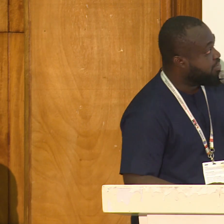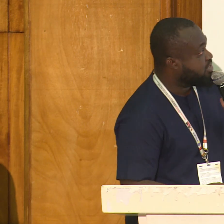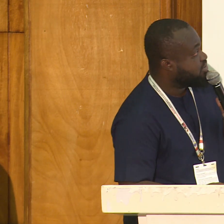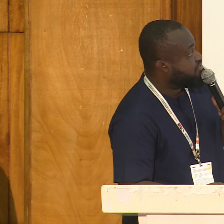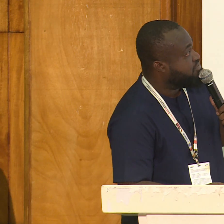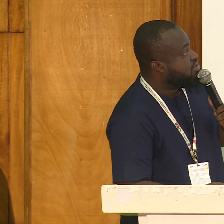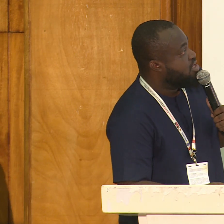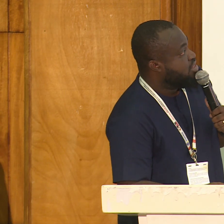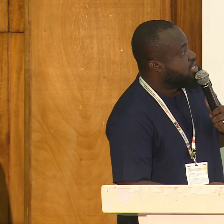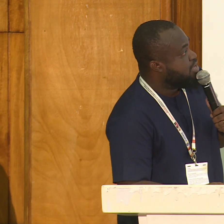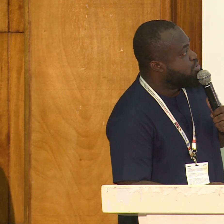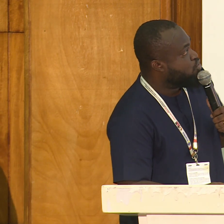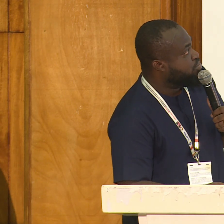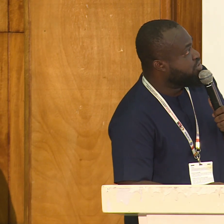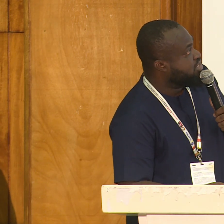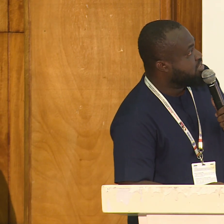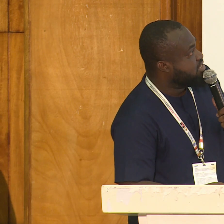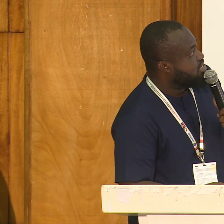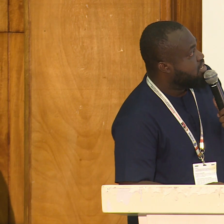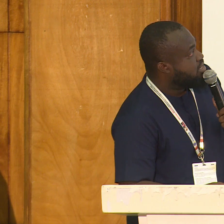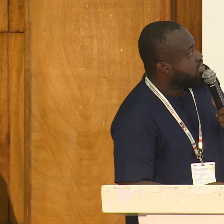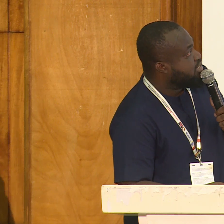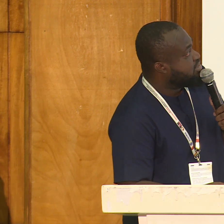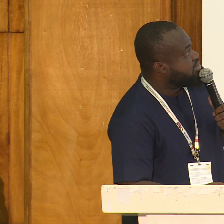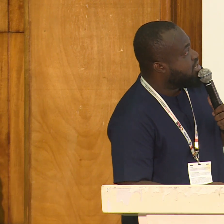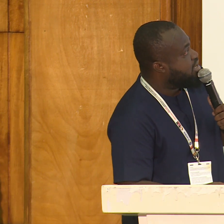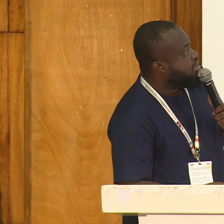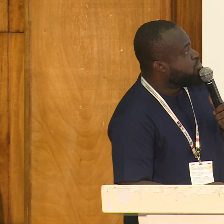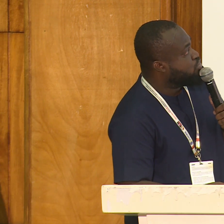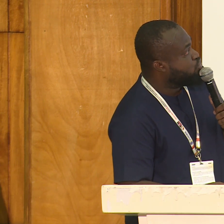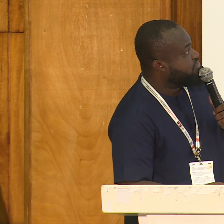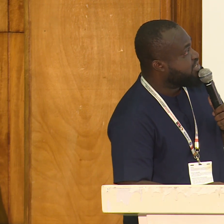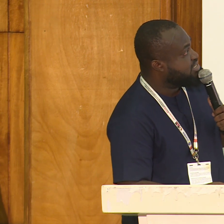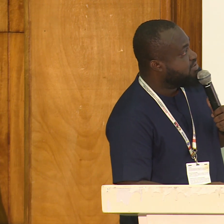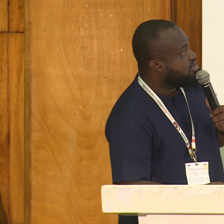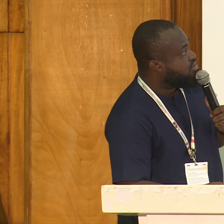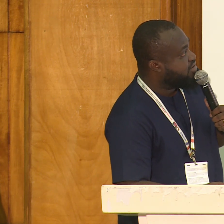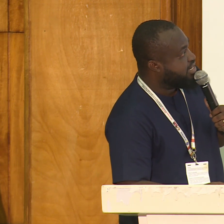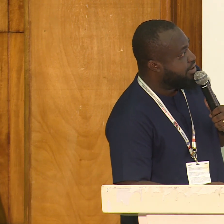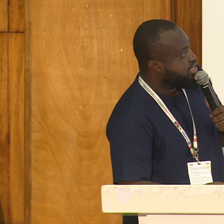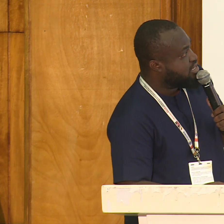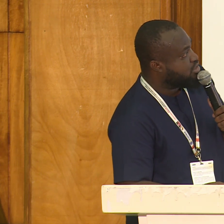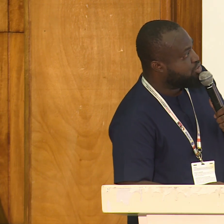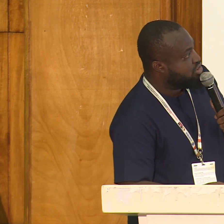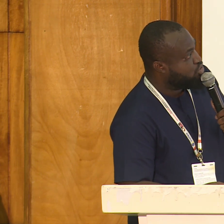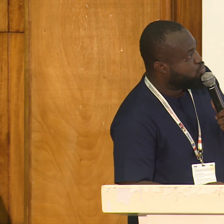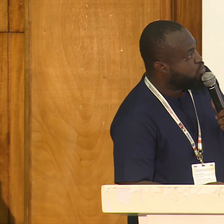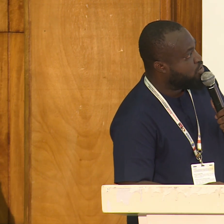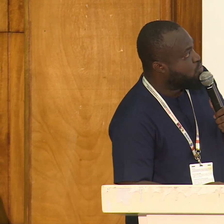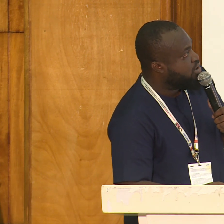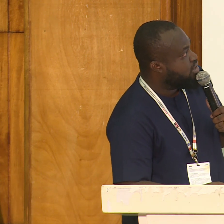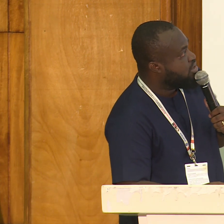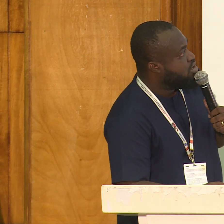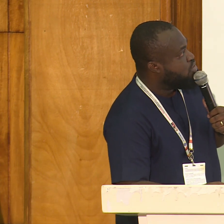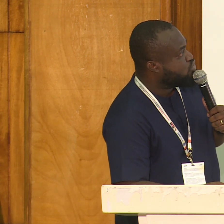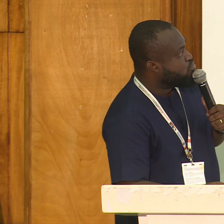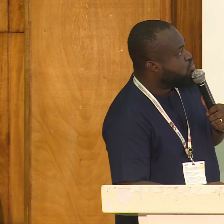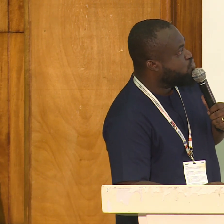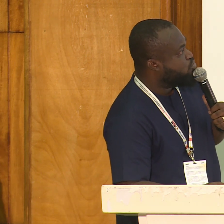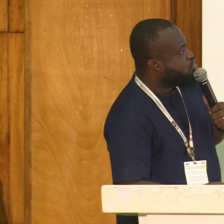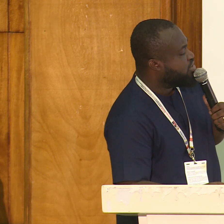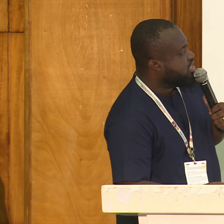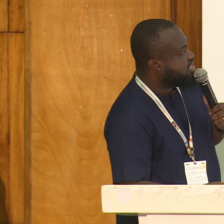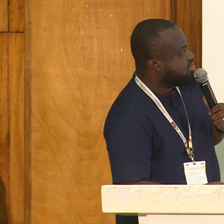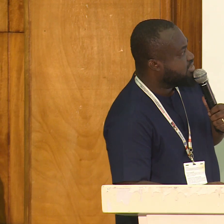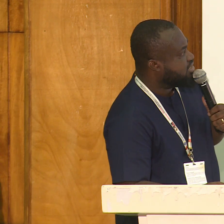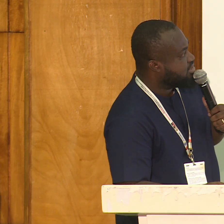trained members of the KP community that's able to effectively offer direct outreach through one-on-one on small